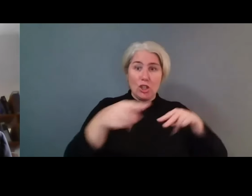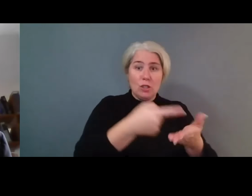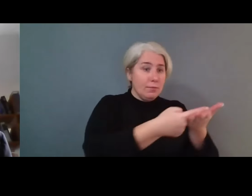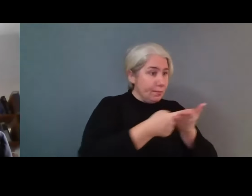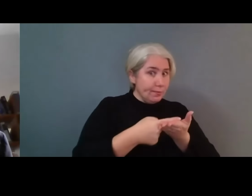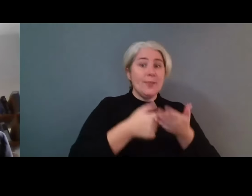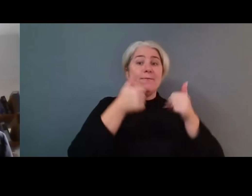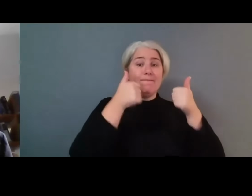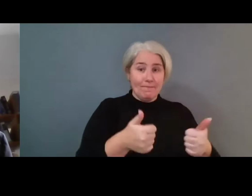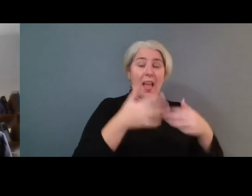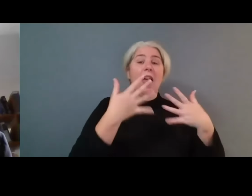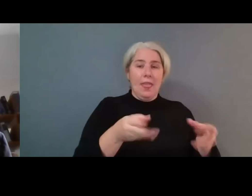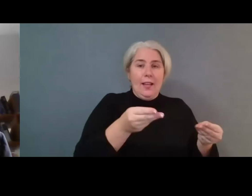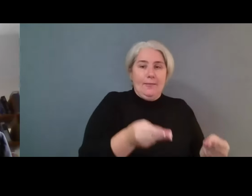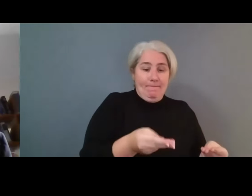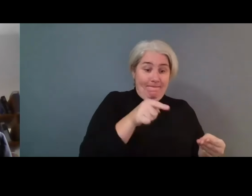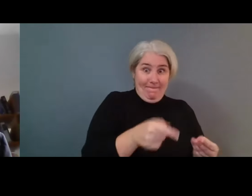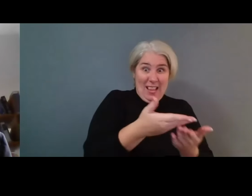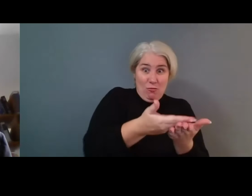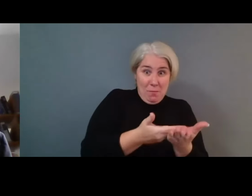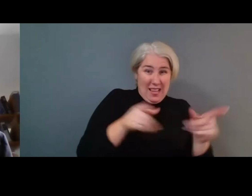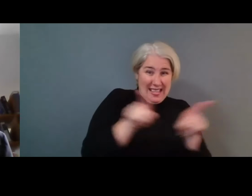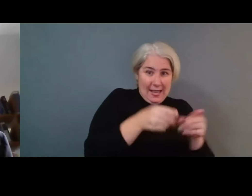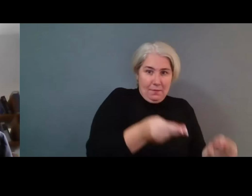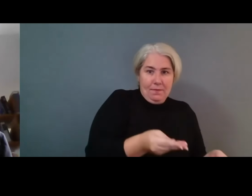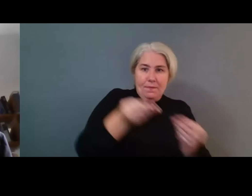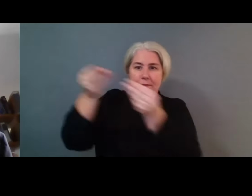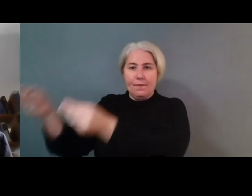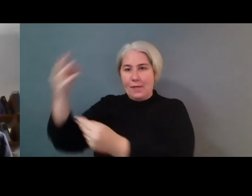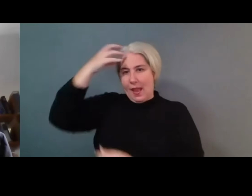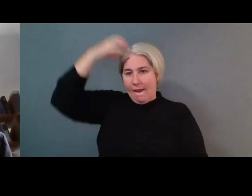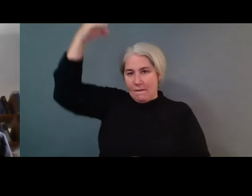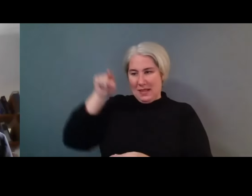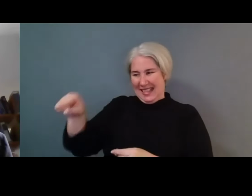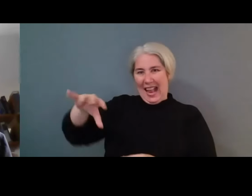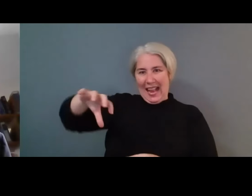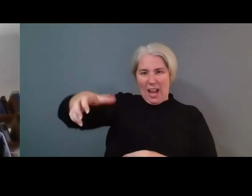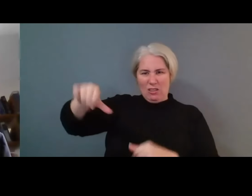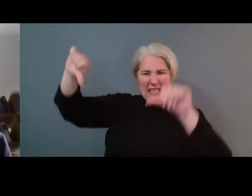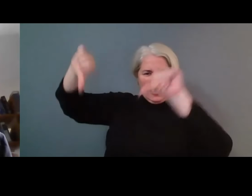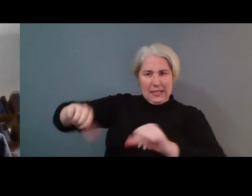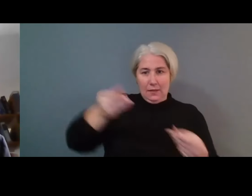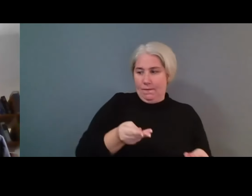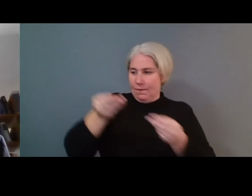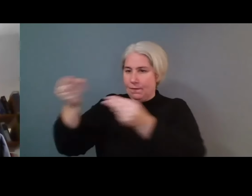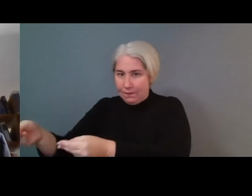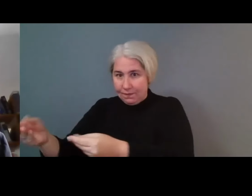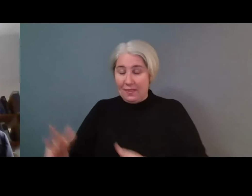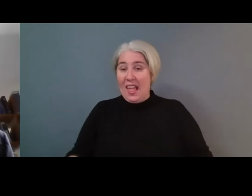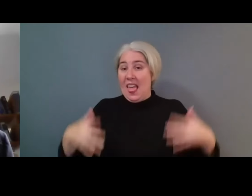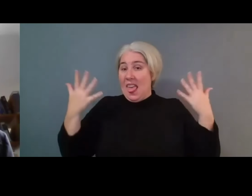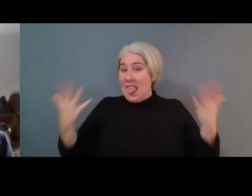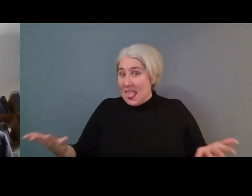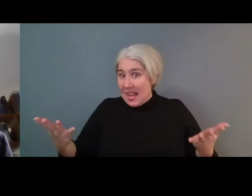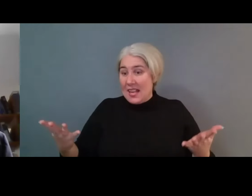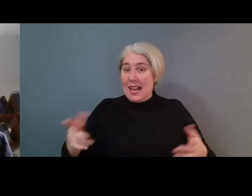Sometimes it's made public in the report of the committee, but it depends a lot on how the dialogue went. And